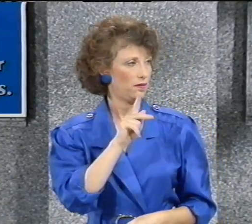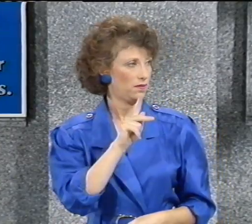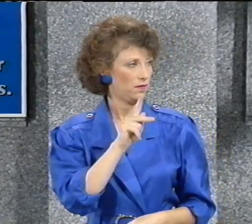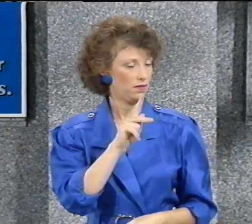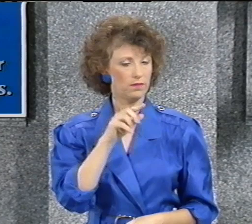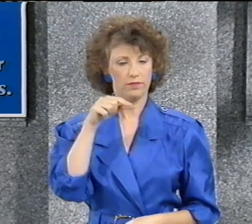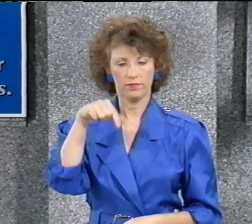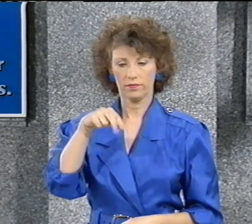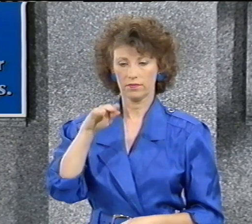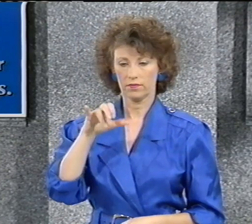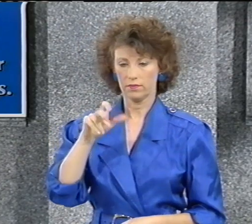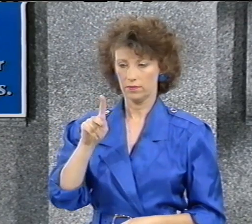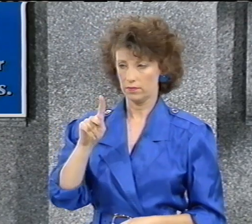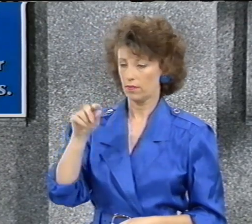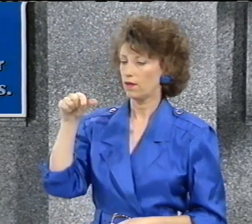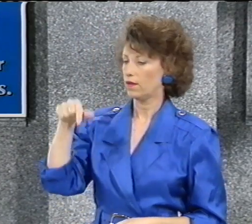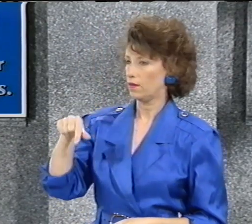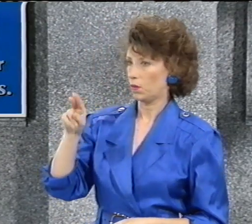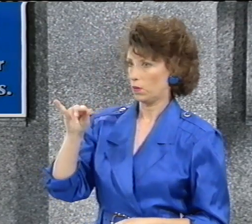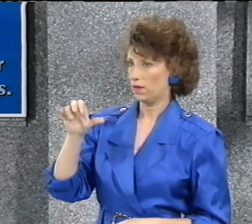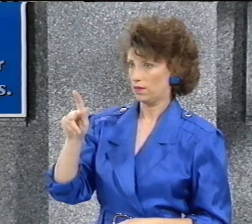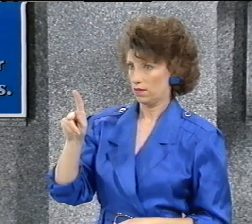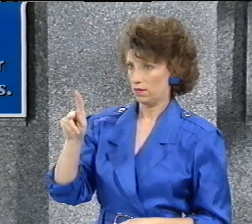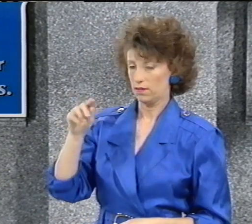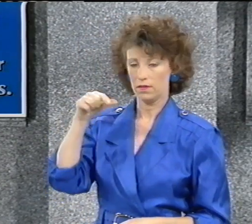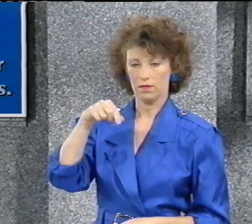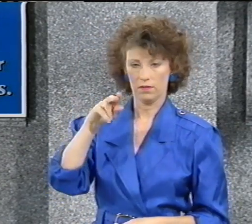Look at the difference in shape between the 2 words.